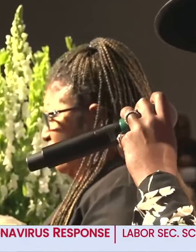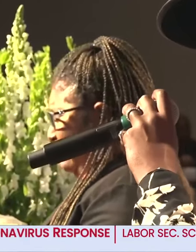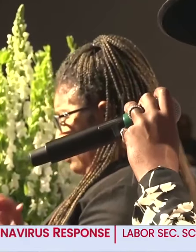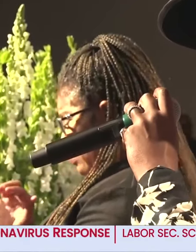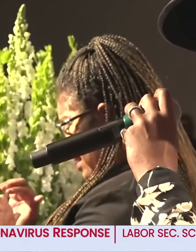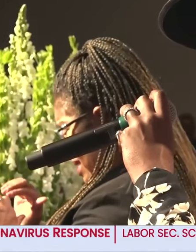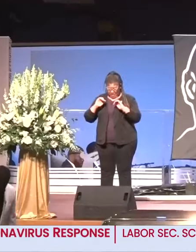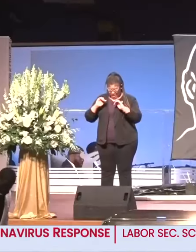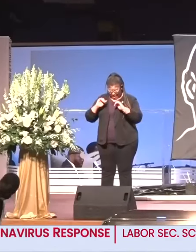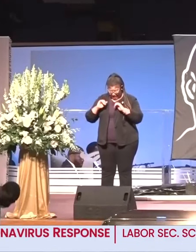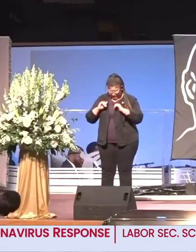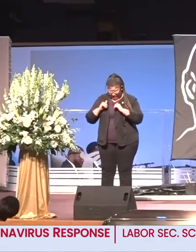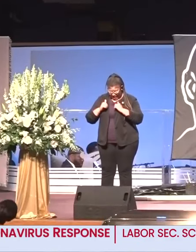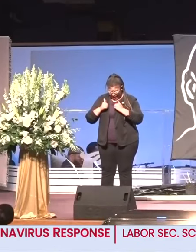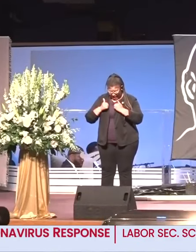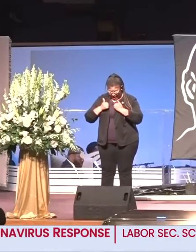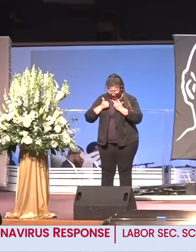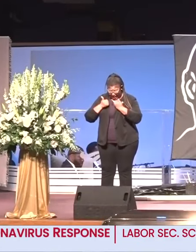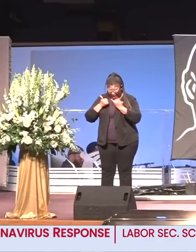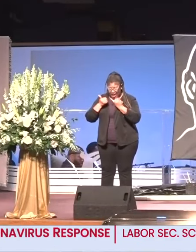How do I